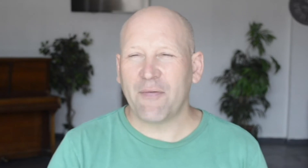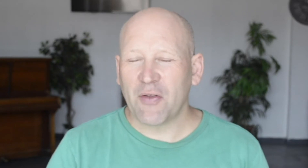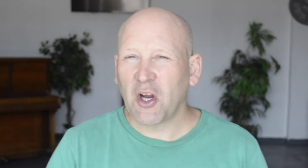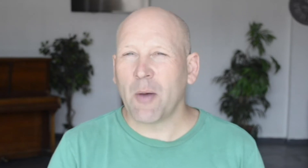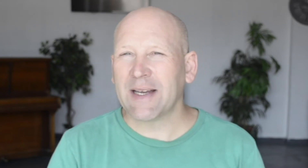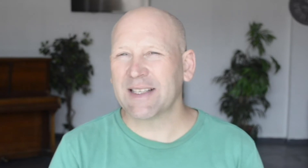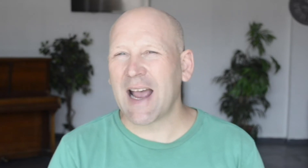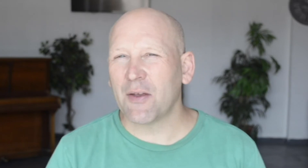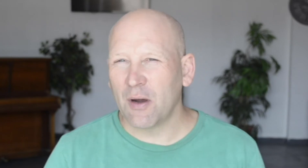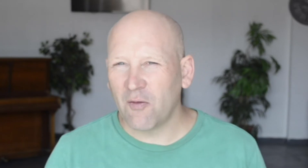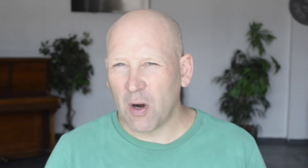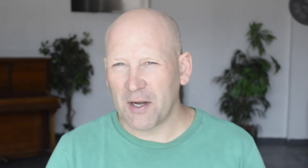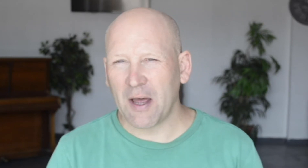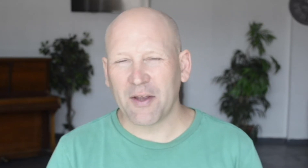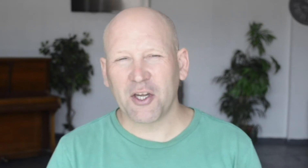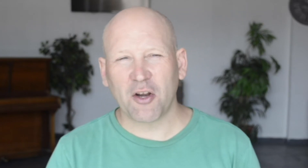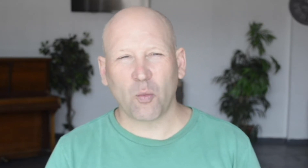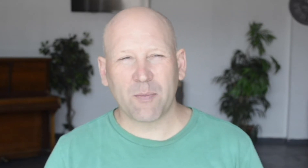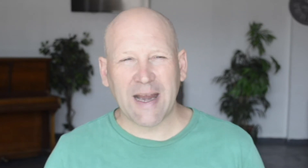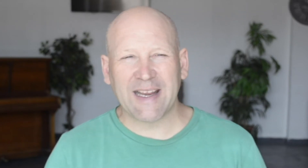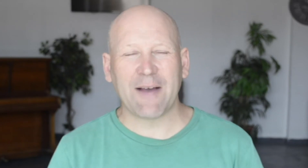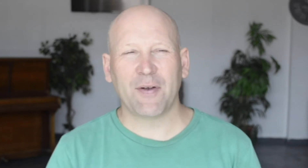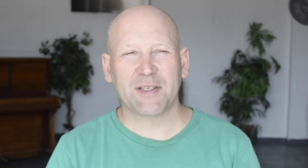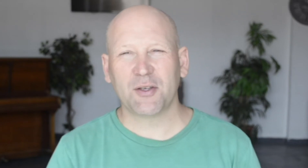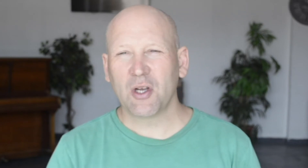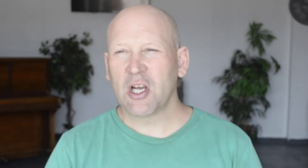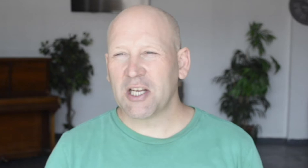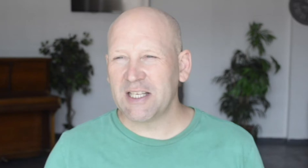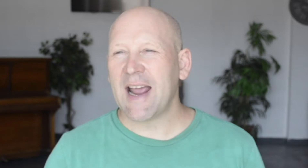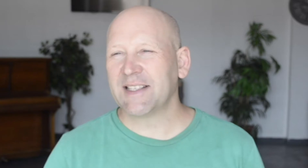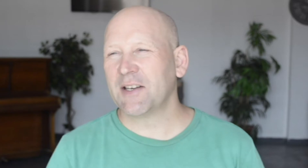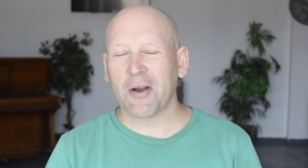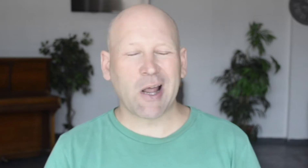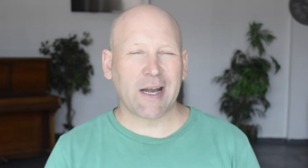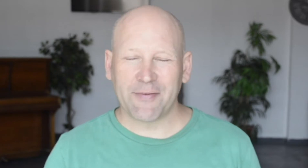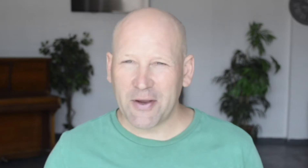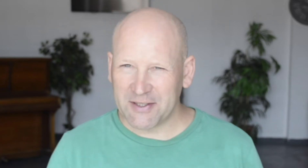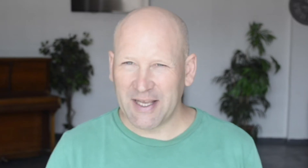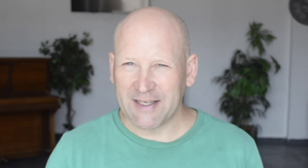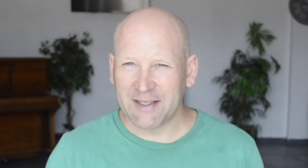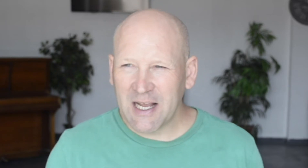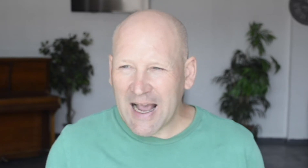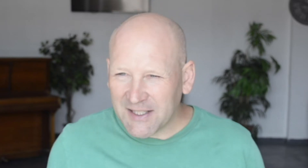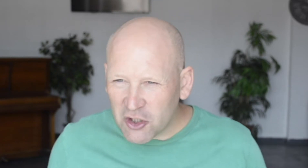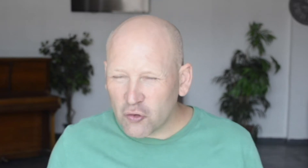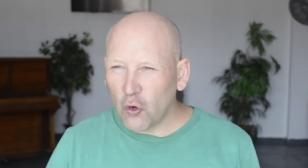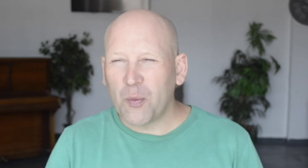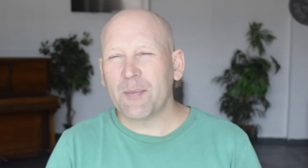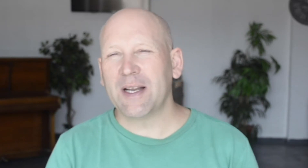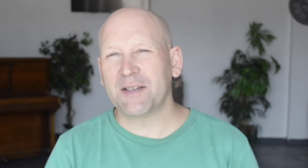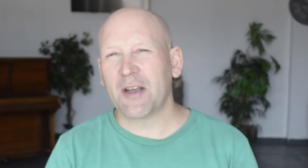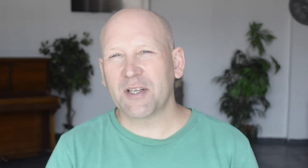extra effort, the coming together of one another, you know, that we make the effort to connect in online and those things, and to